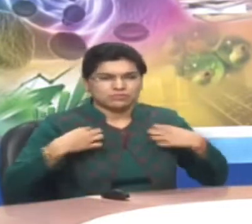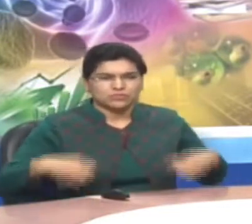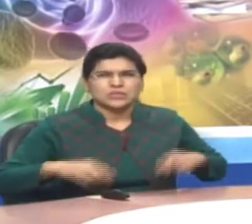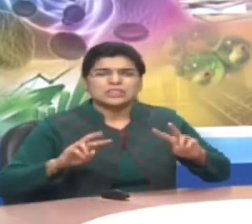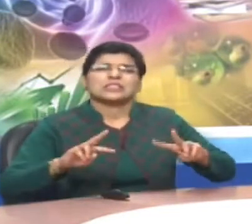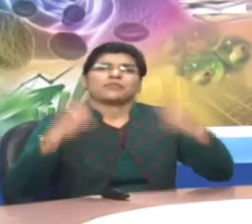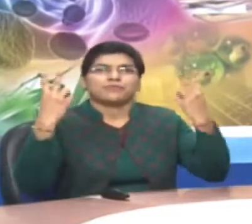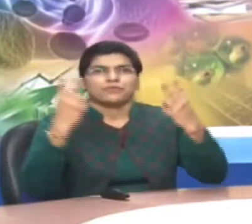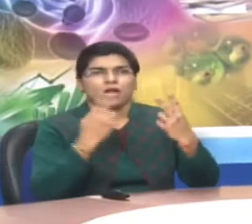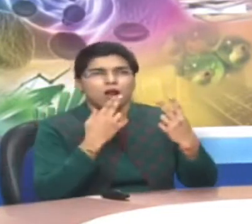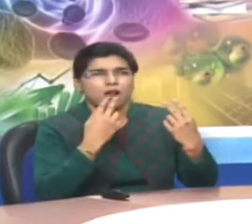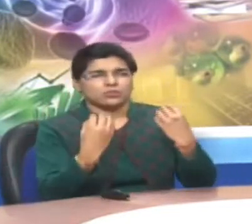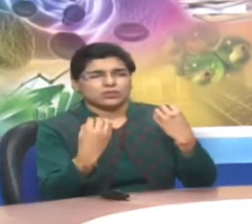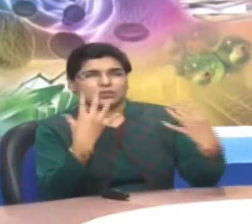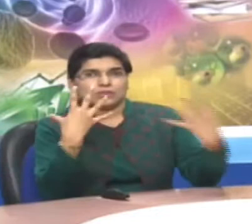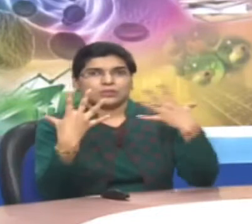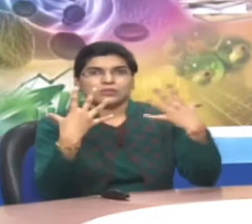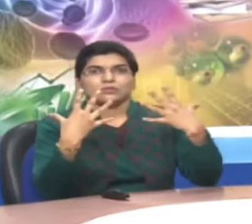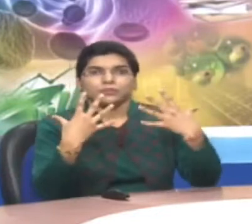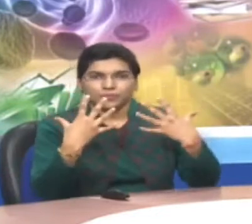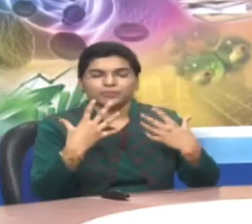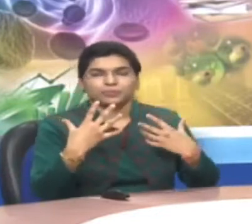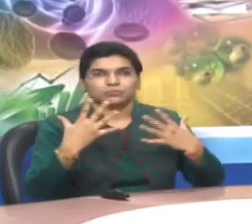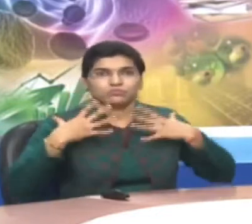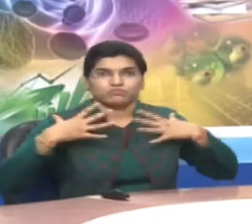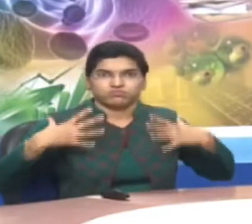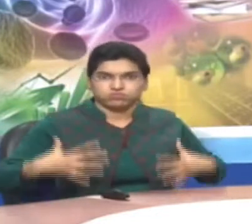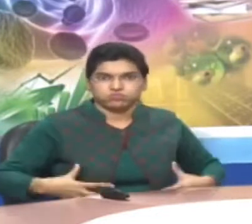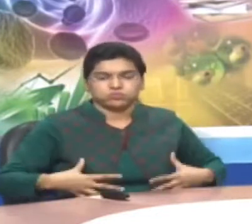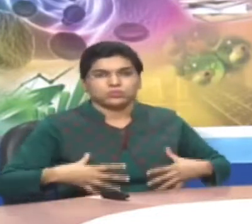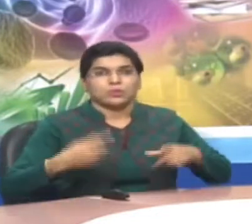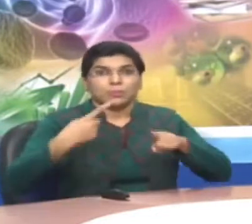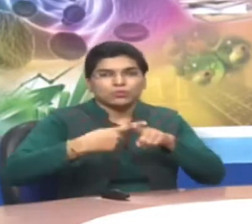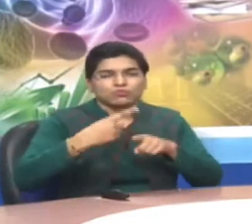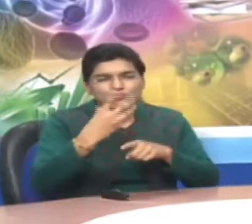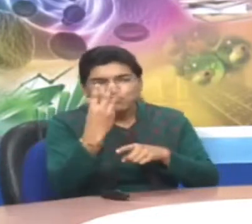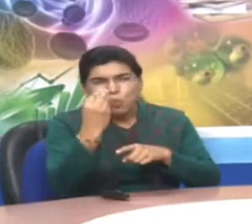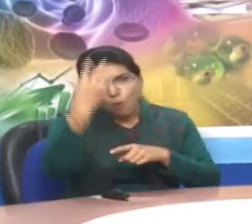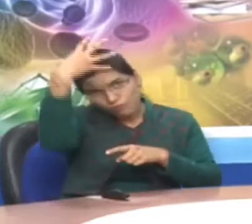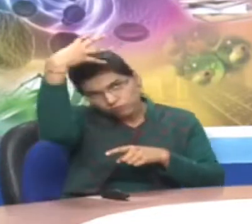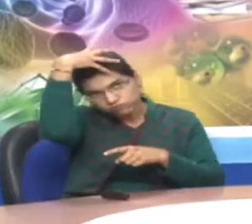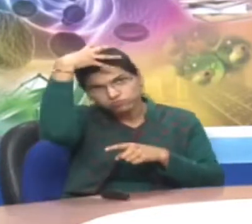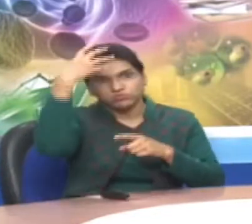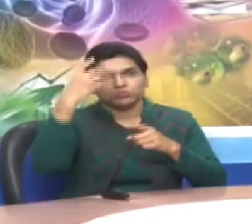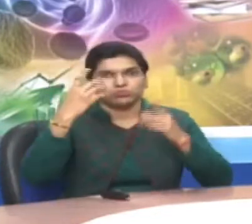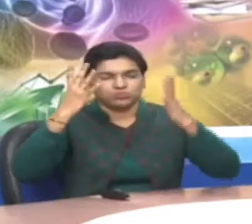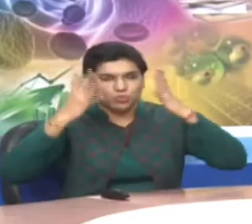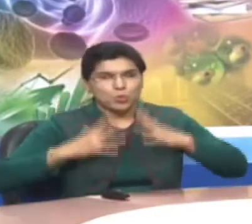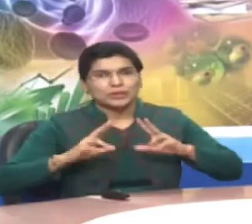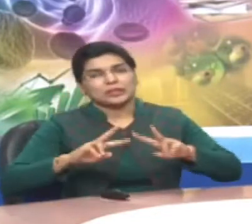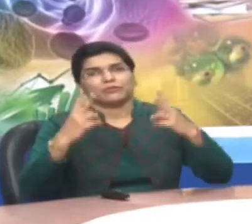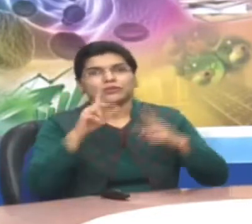he is a flashily dressed in an overcoat and a soft